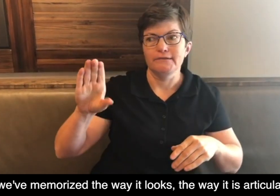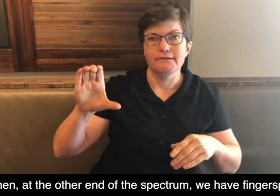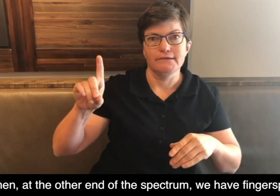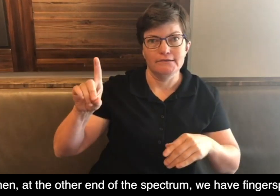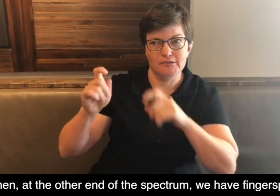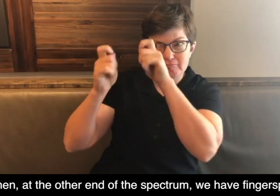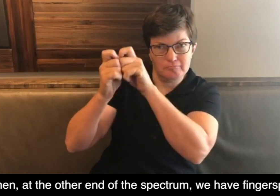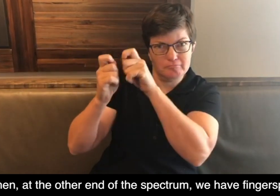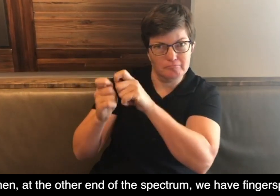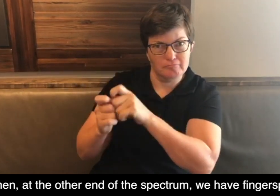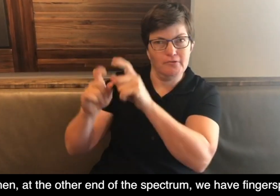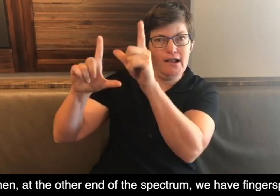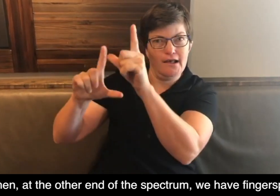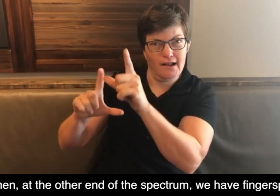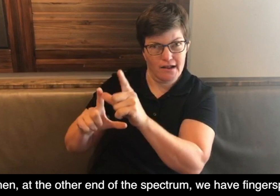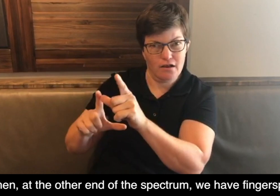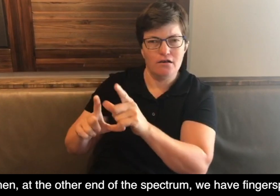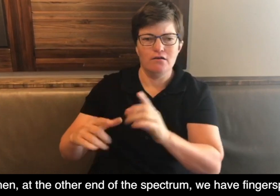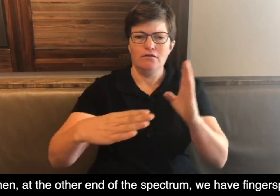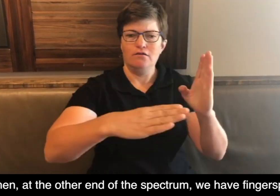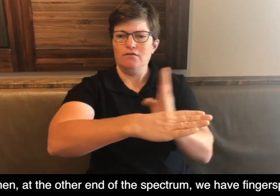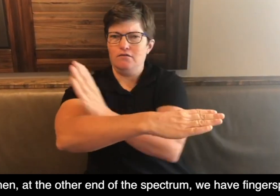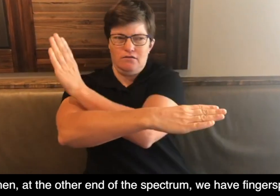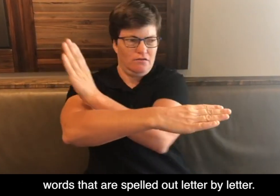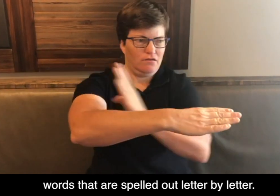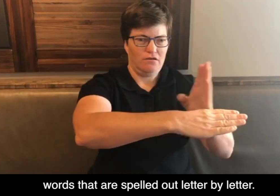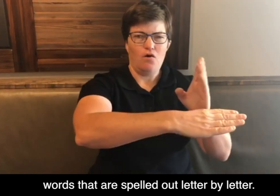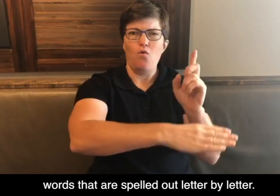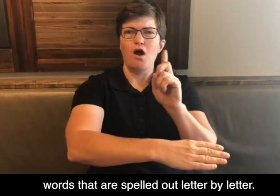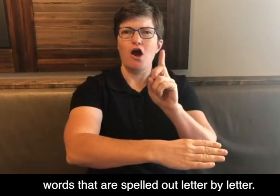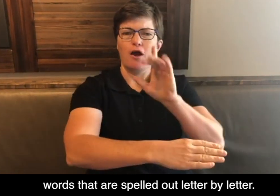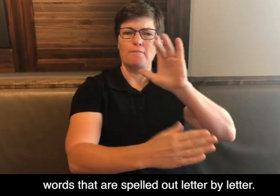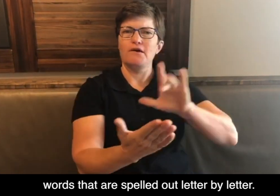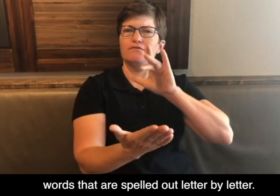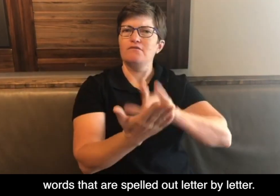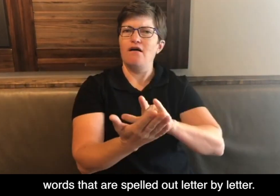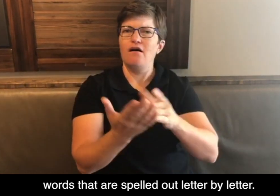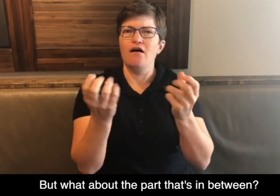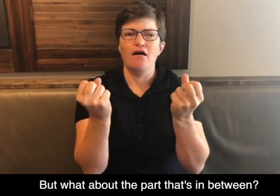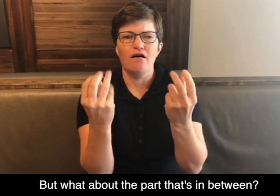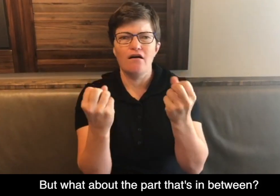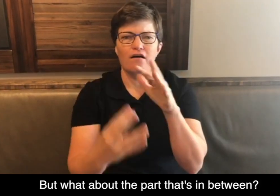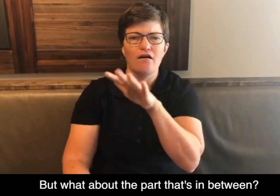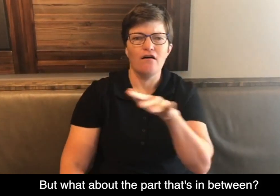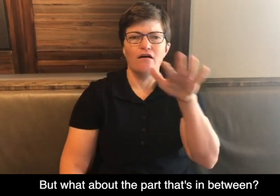then at the other end of the spectrum, we have fingerspelled words that are spelled out letter by letter. But what about the part that's